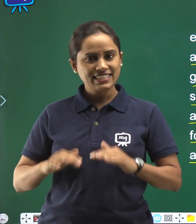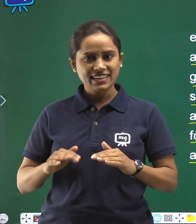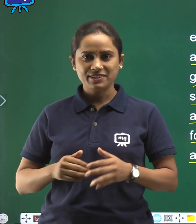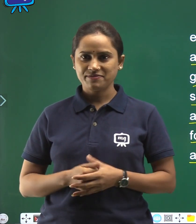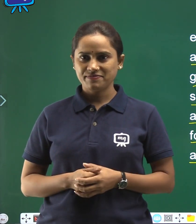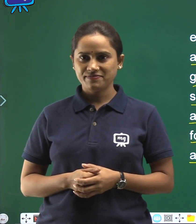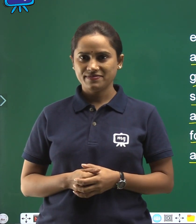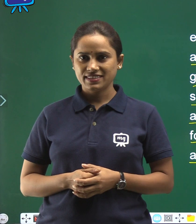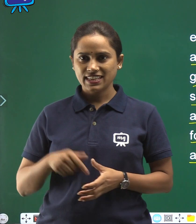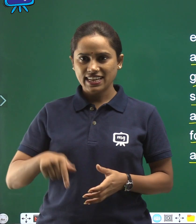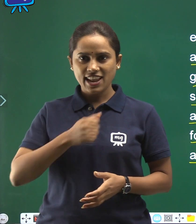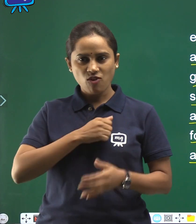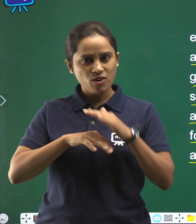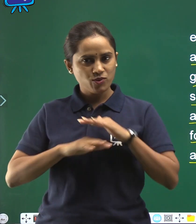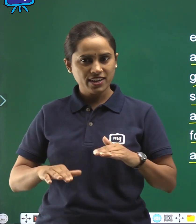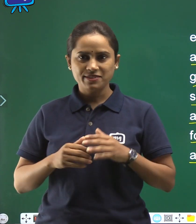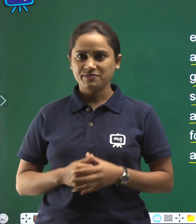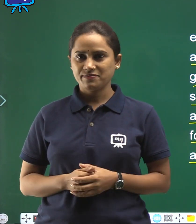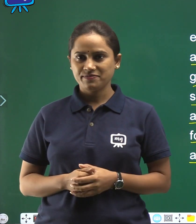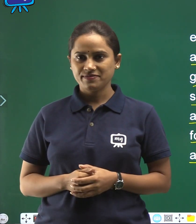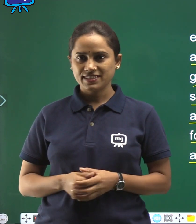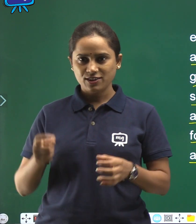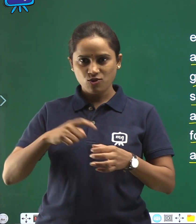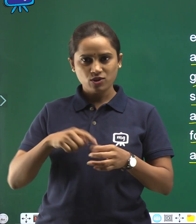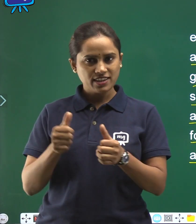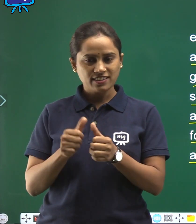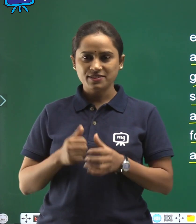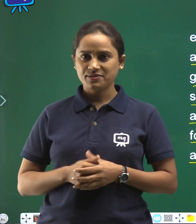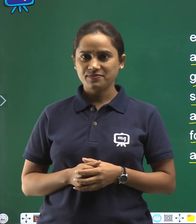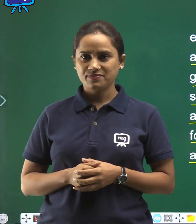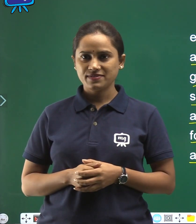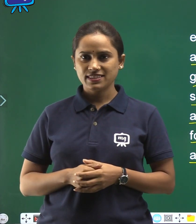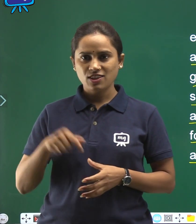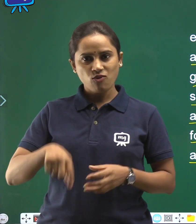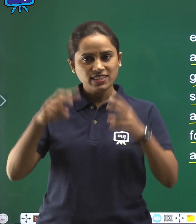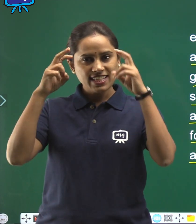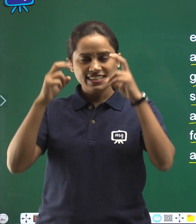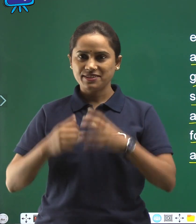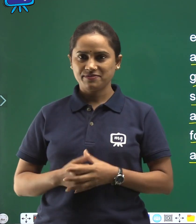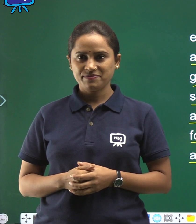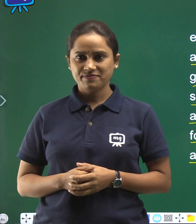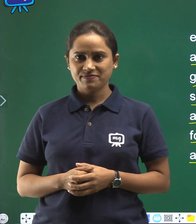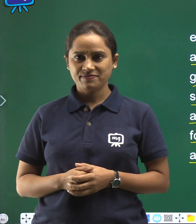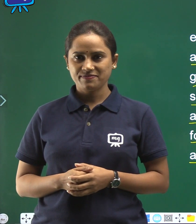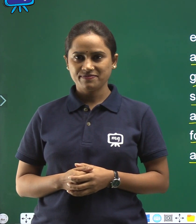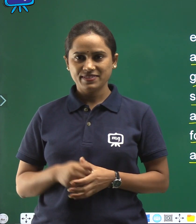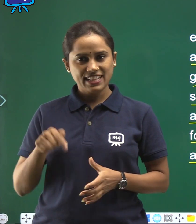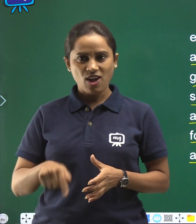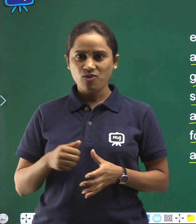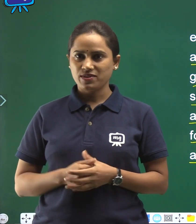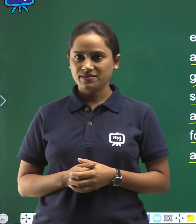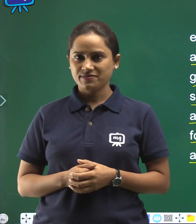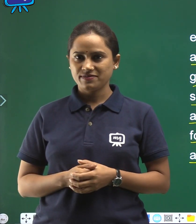Children, now we have done question answers of this lesson.